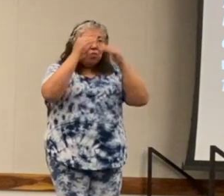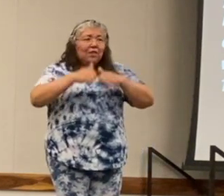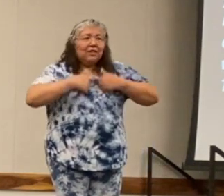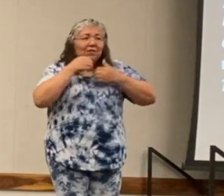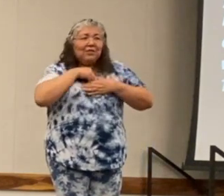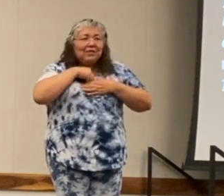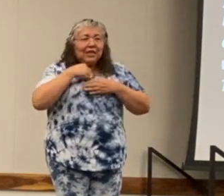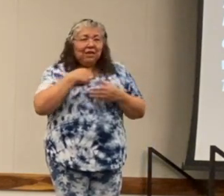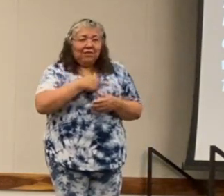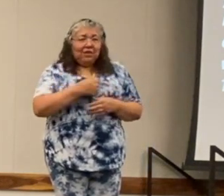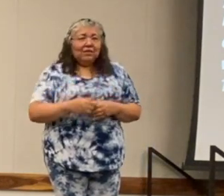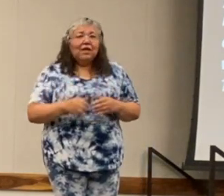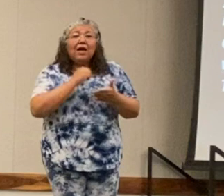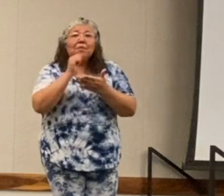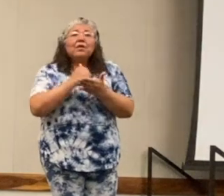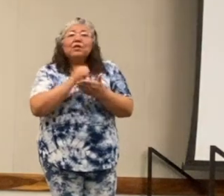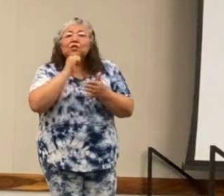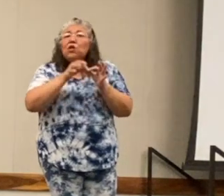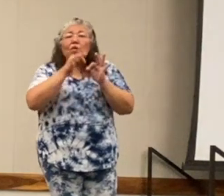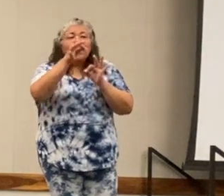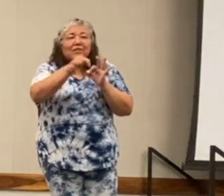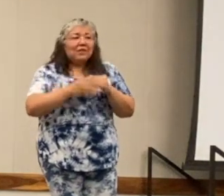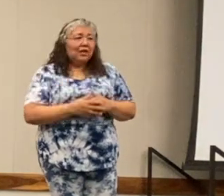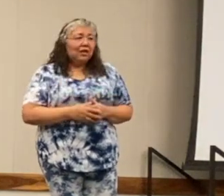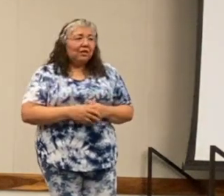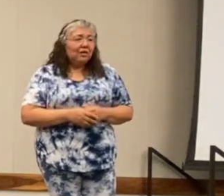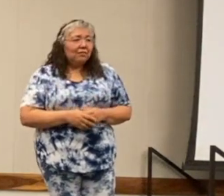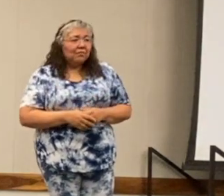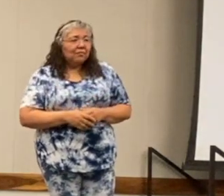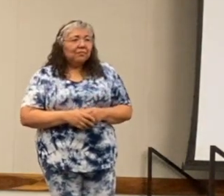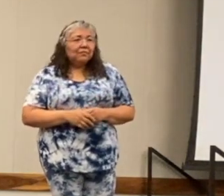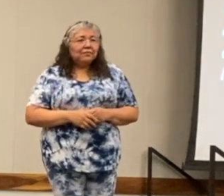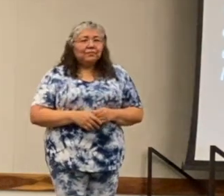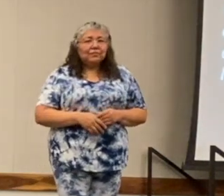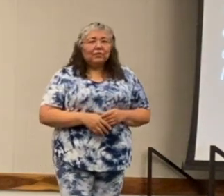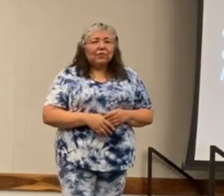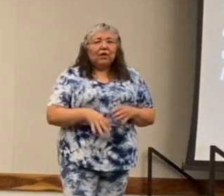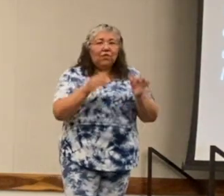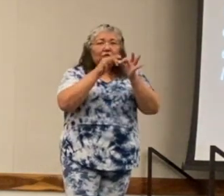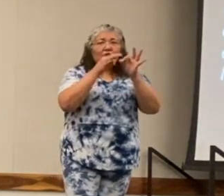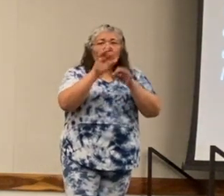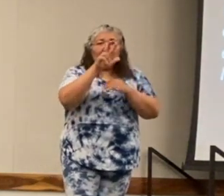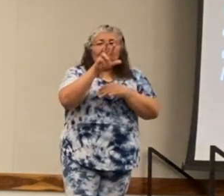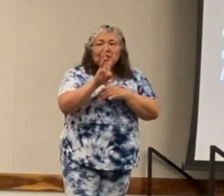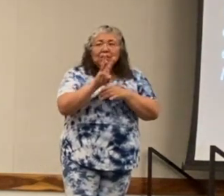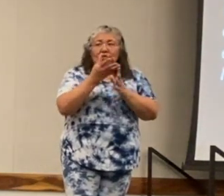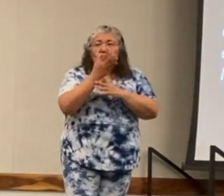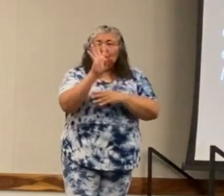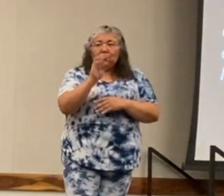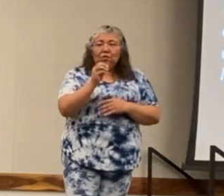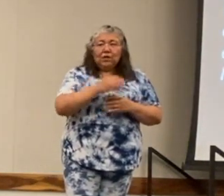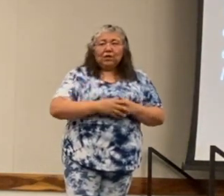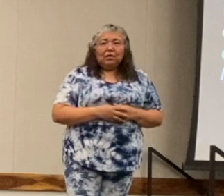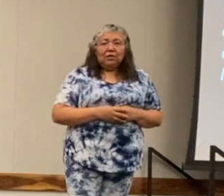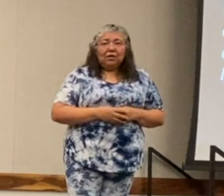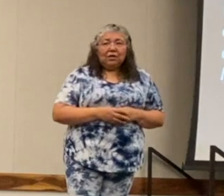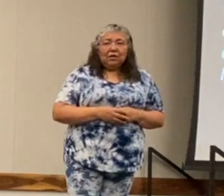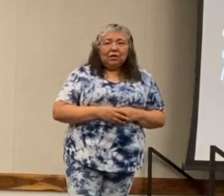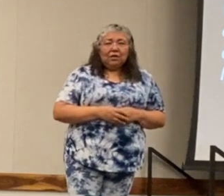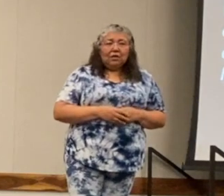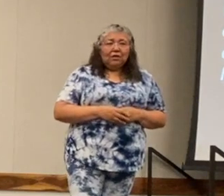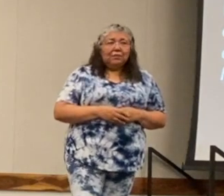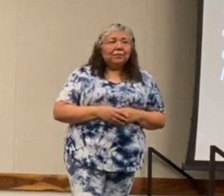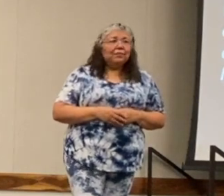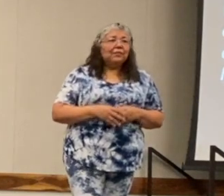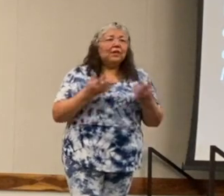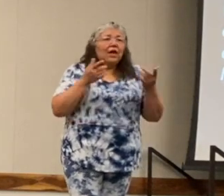Amen. Say, don't hesitate. Don't hesitate. Verses 36-40, we'll close it out here. As